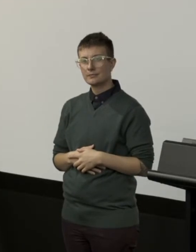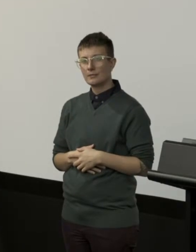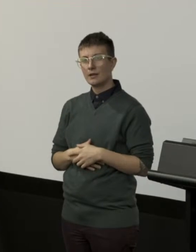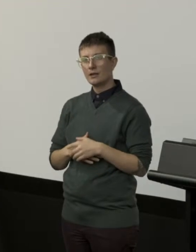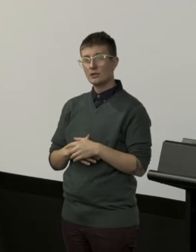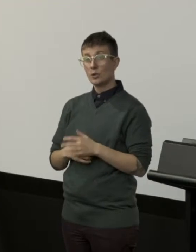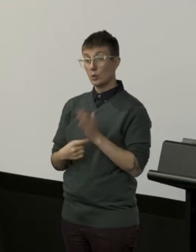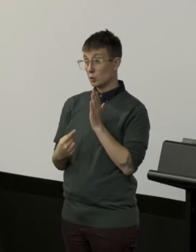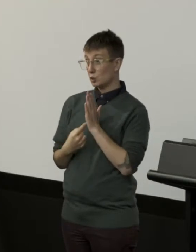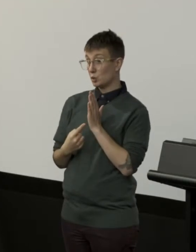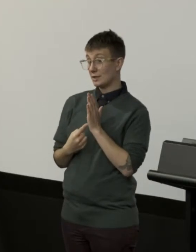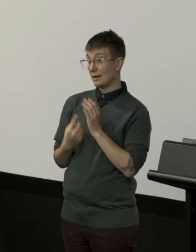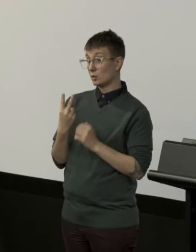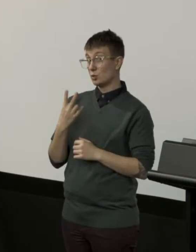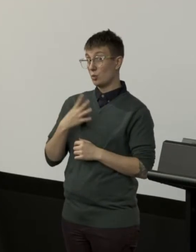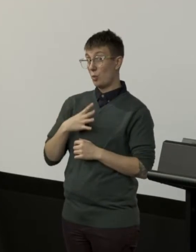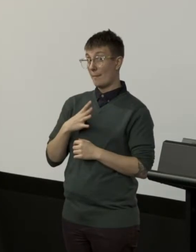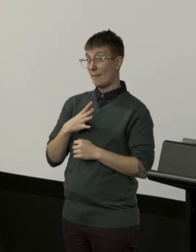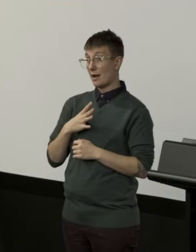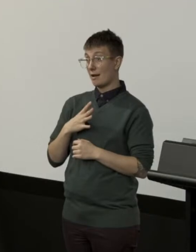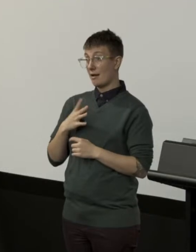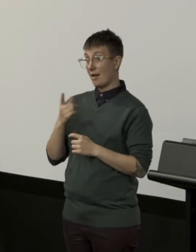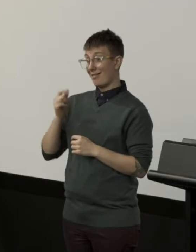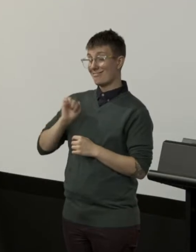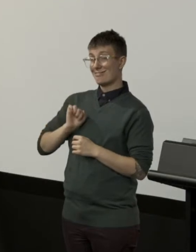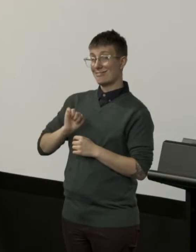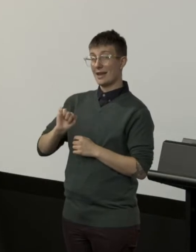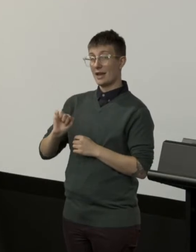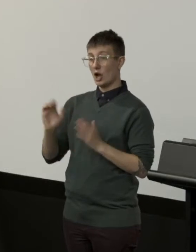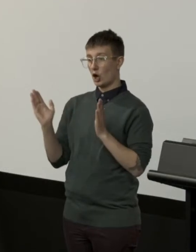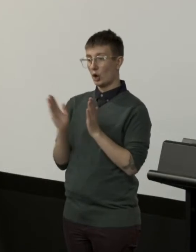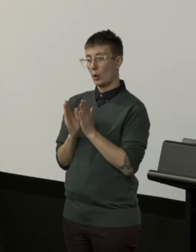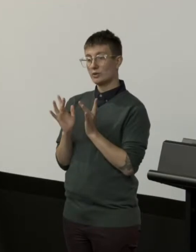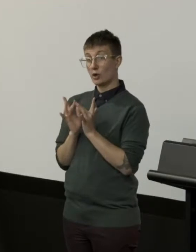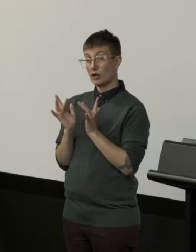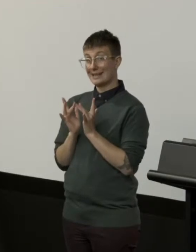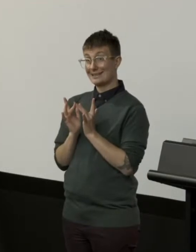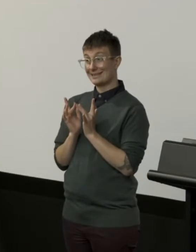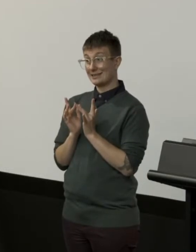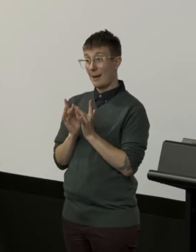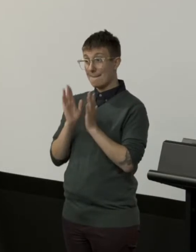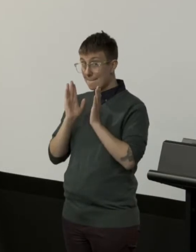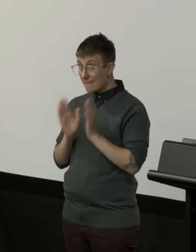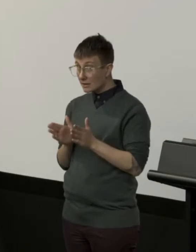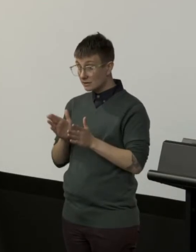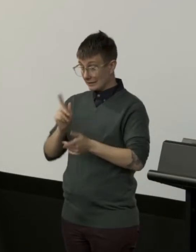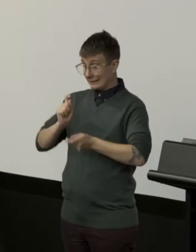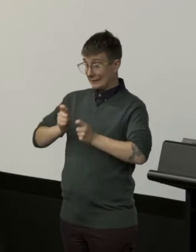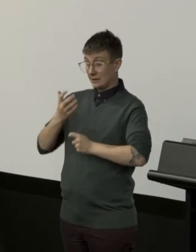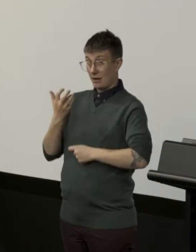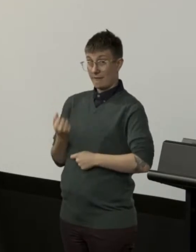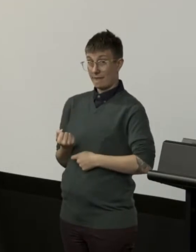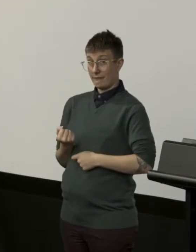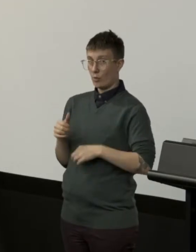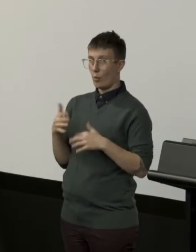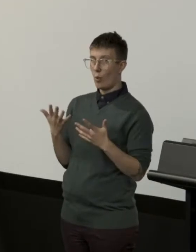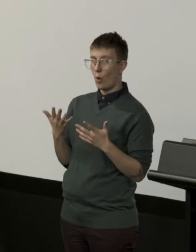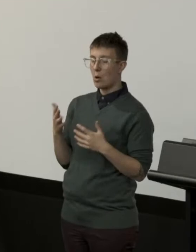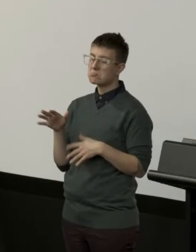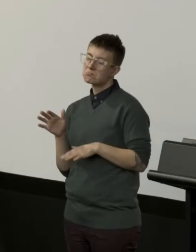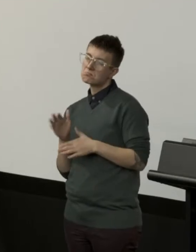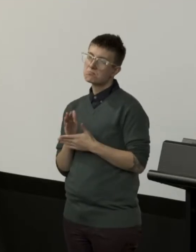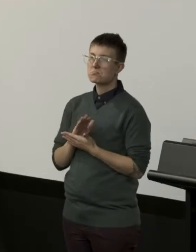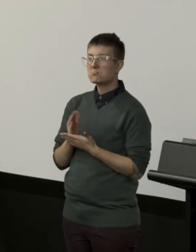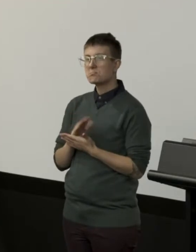these close contacts, are they required or mandated to take a test, or is it voluntary? So the close contacts, the true